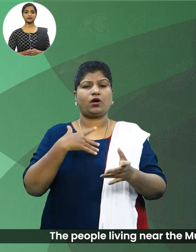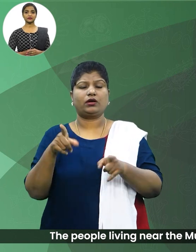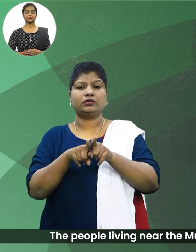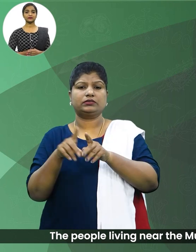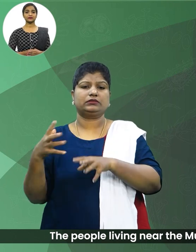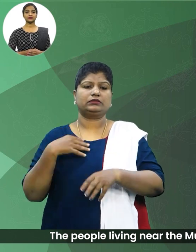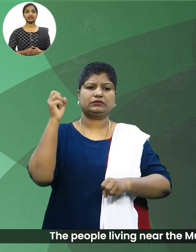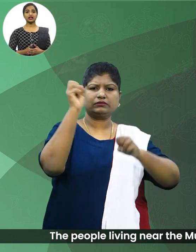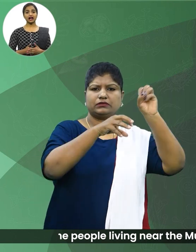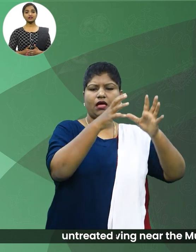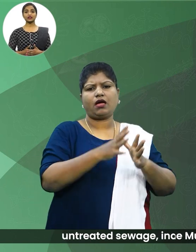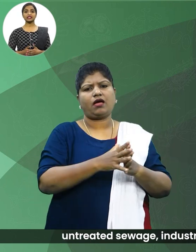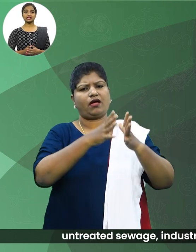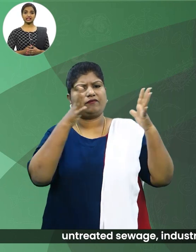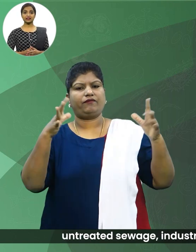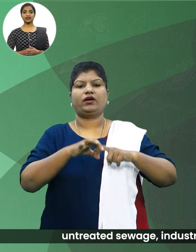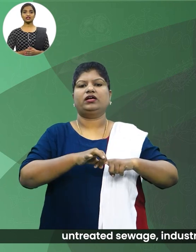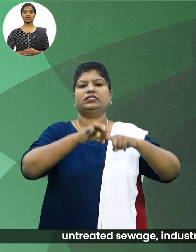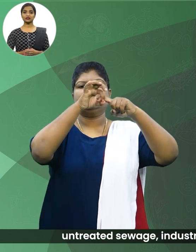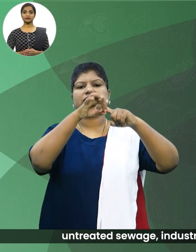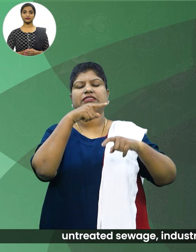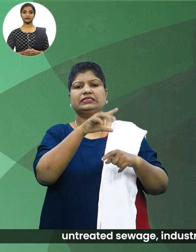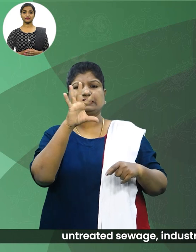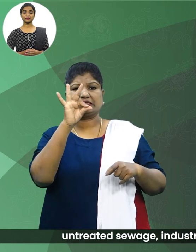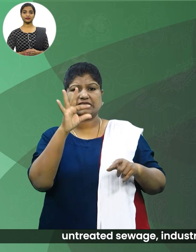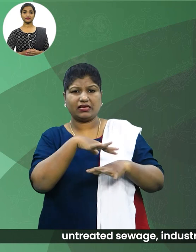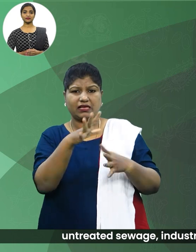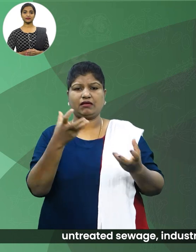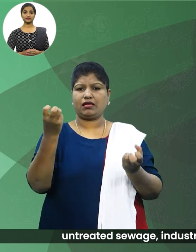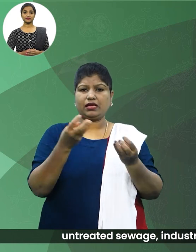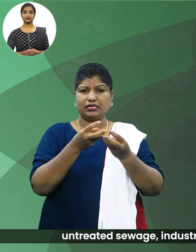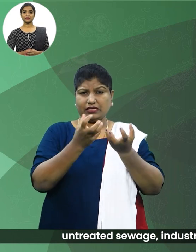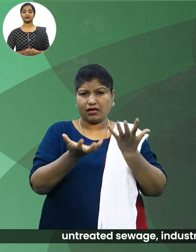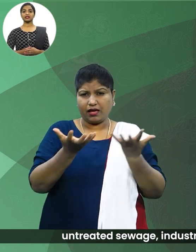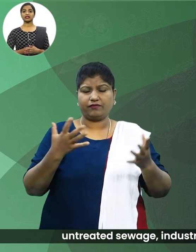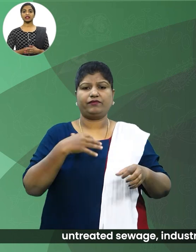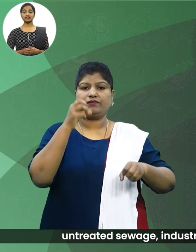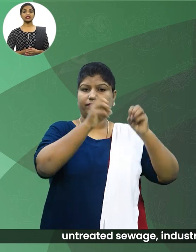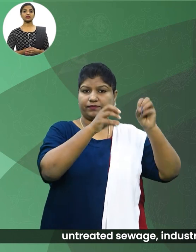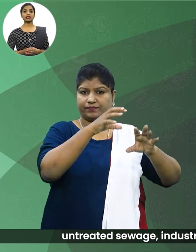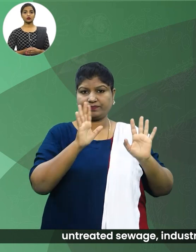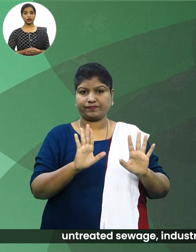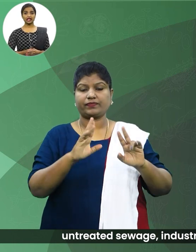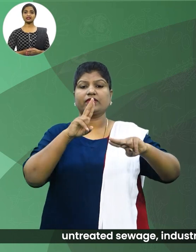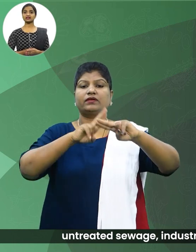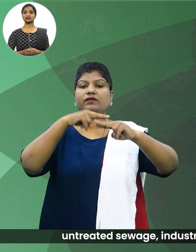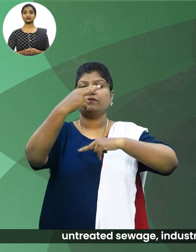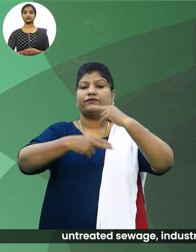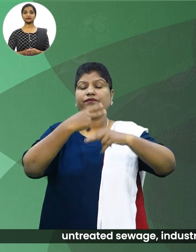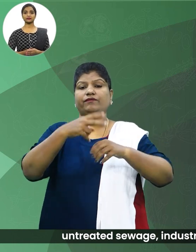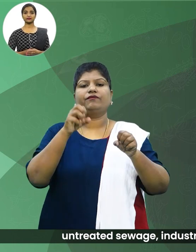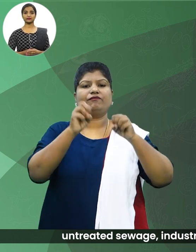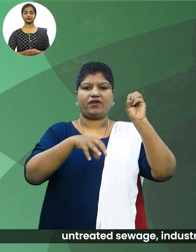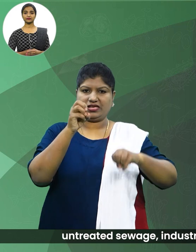untreated sewage, industrial waste,